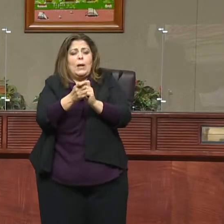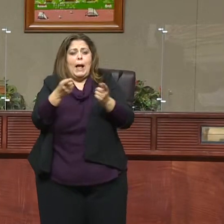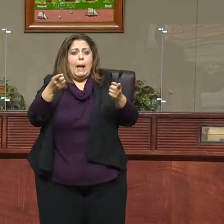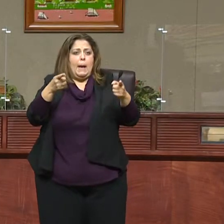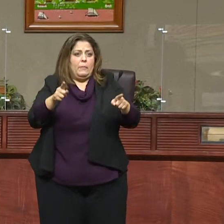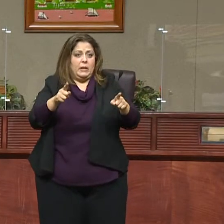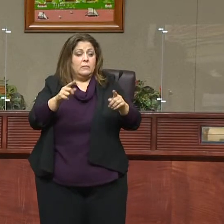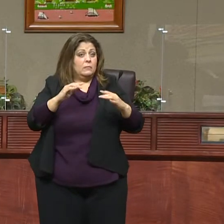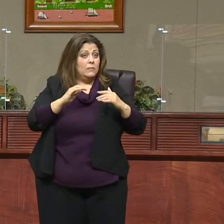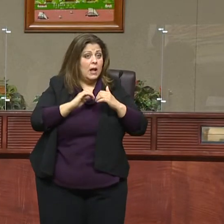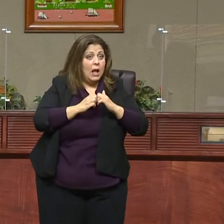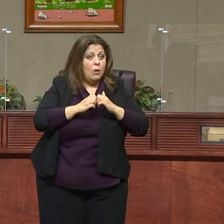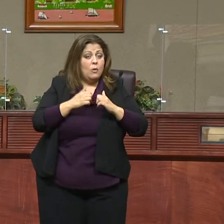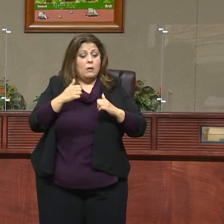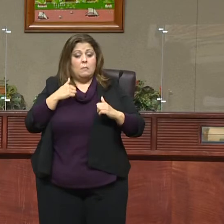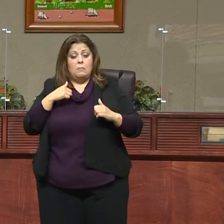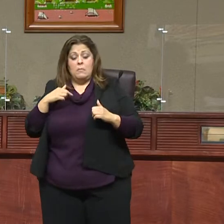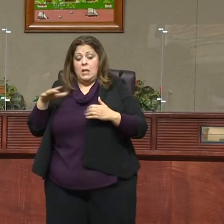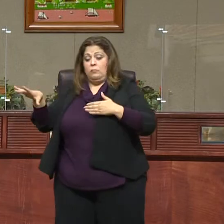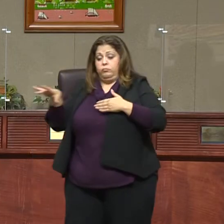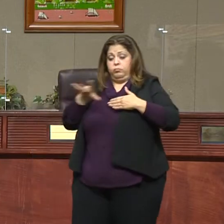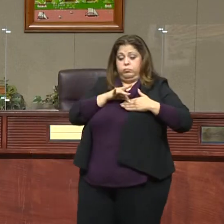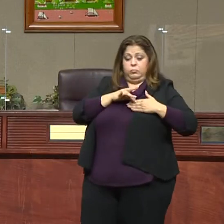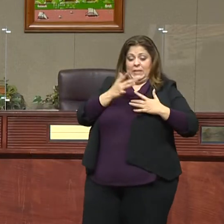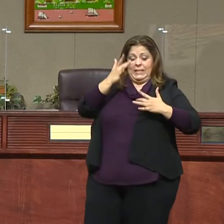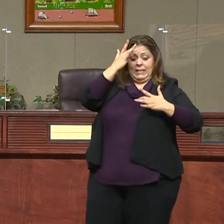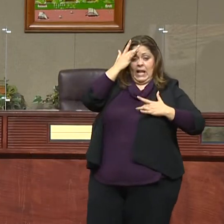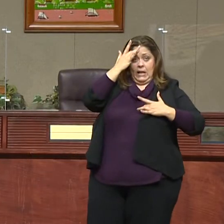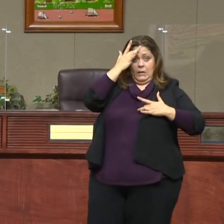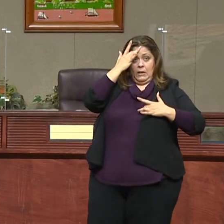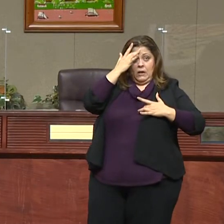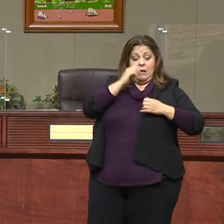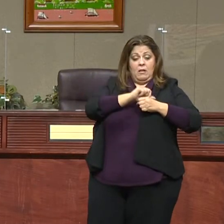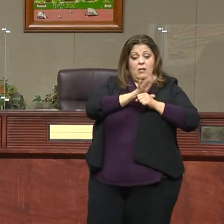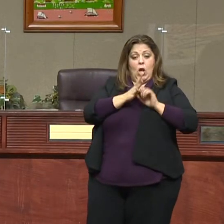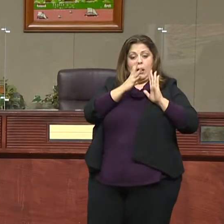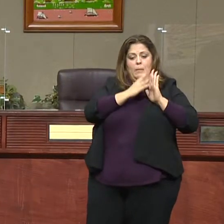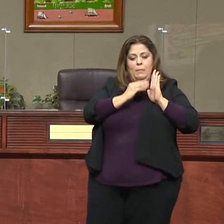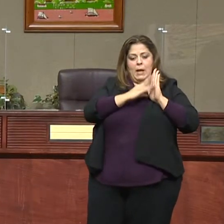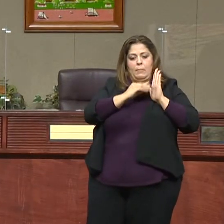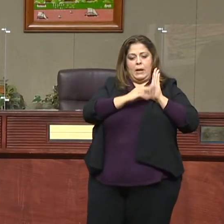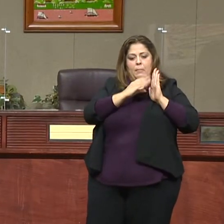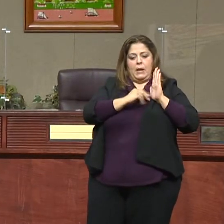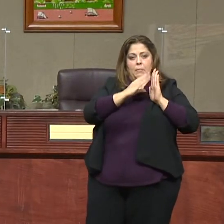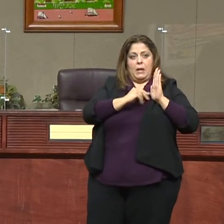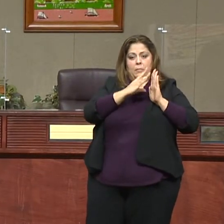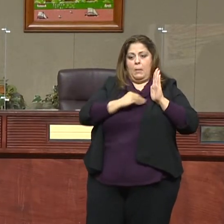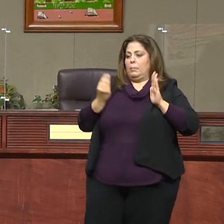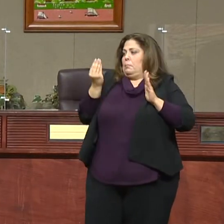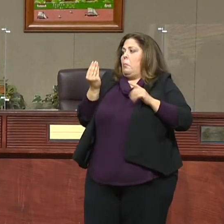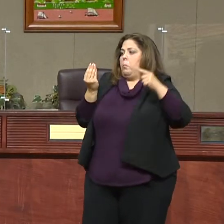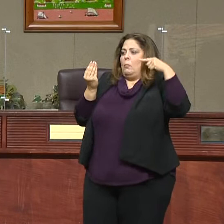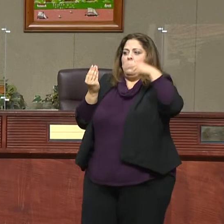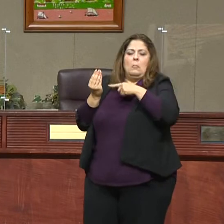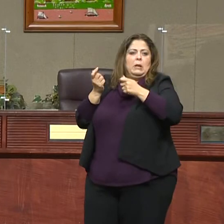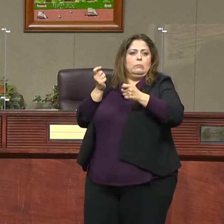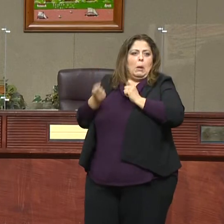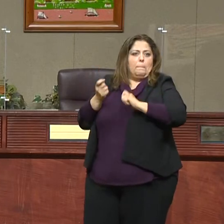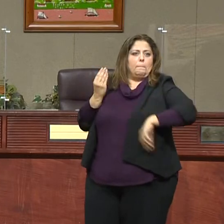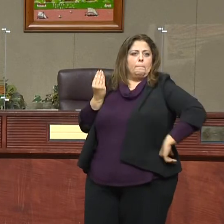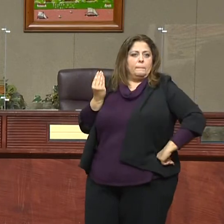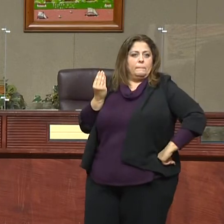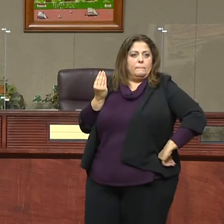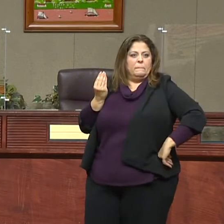person who's infected can create 10 million viral copies. And so every time there's a copy, there's this potential that there is going to be some misreading and